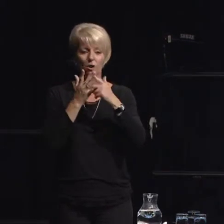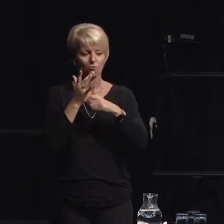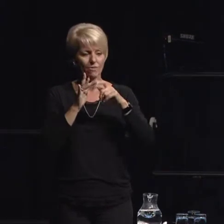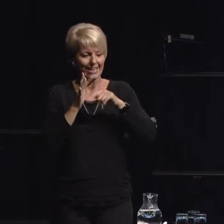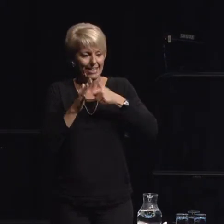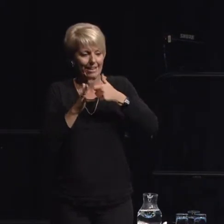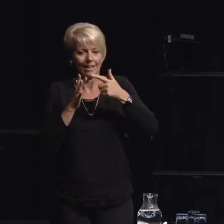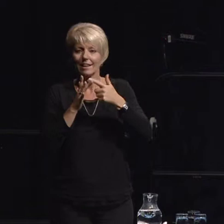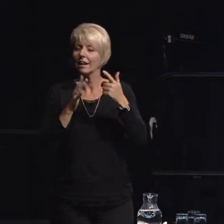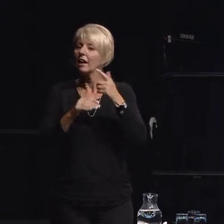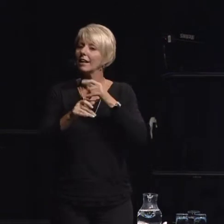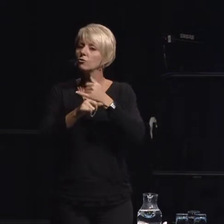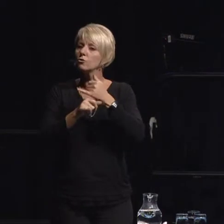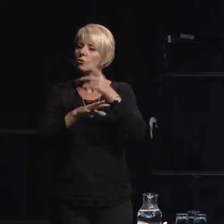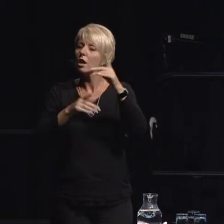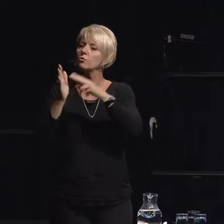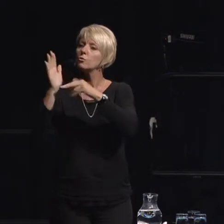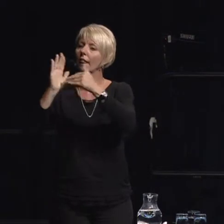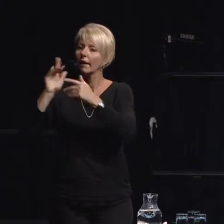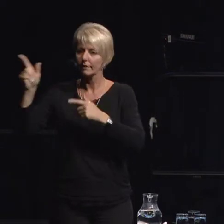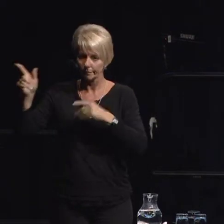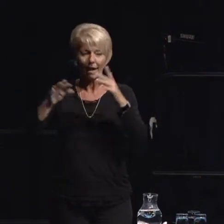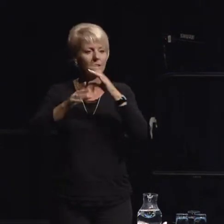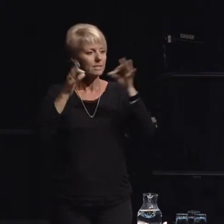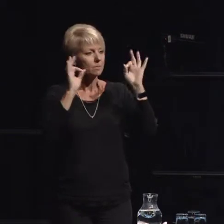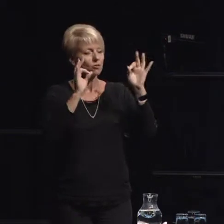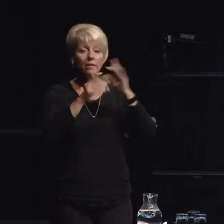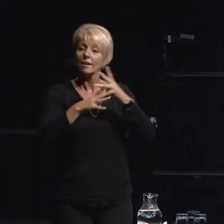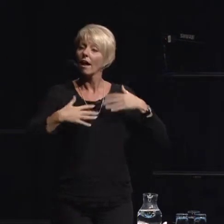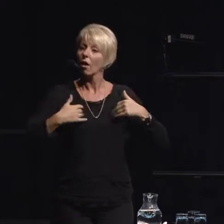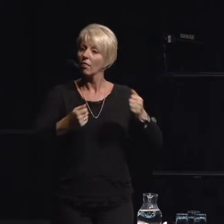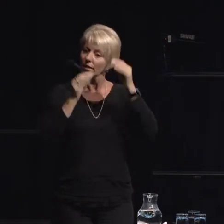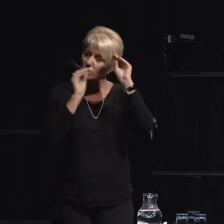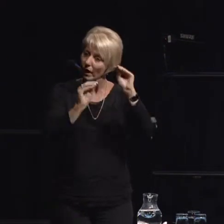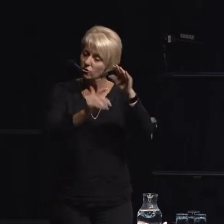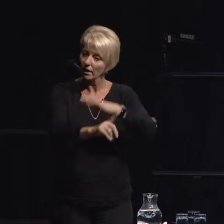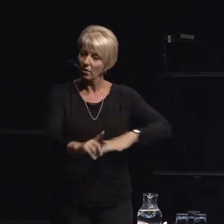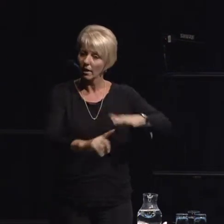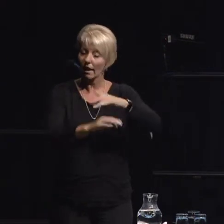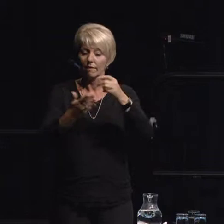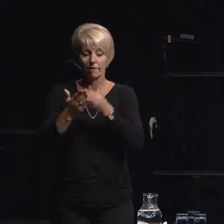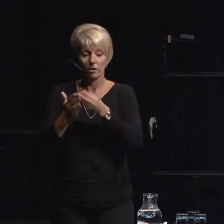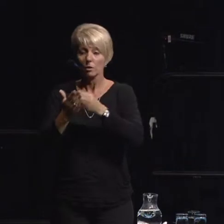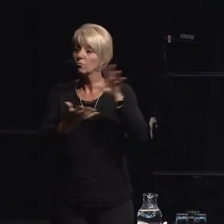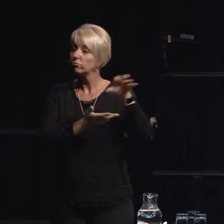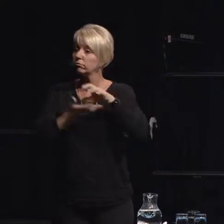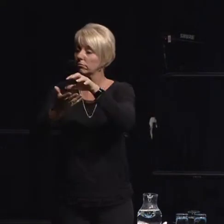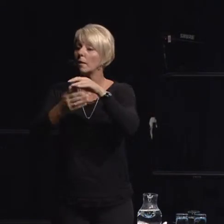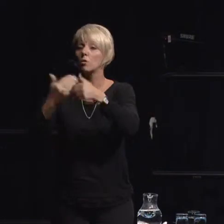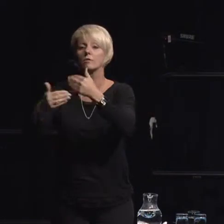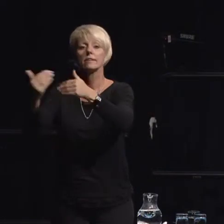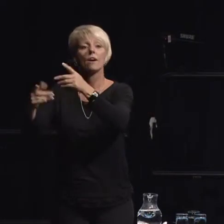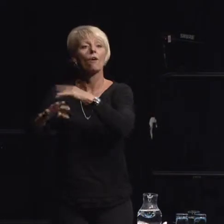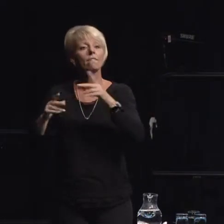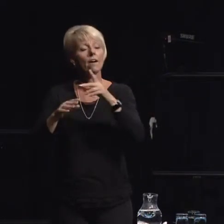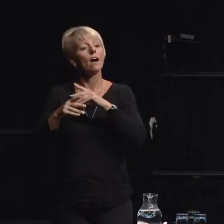He has a PhD in economics with a specialisation in the health and education sectors and the funding processes of government and tertiary education